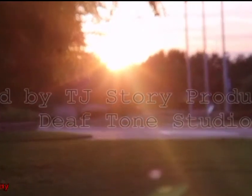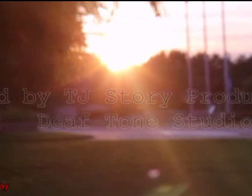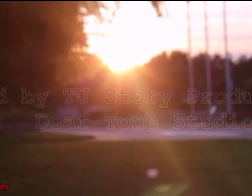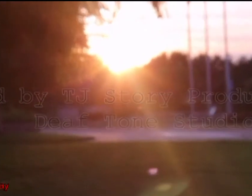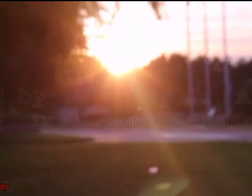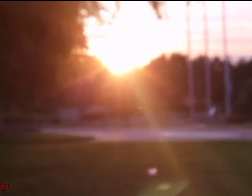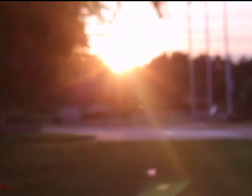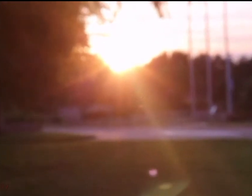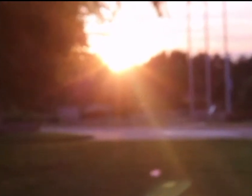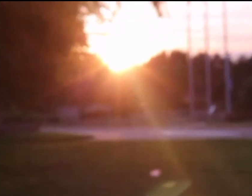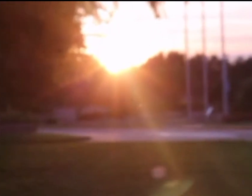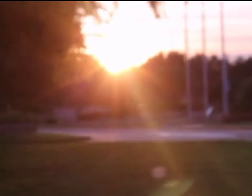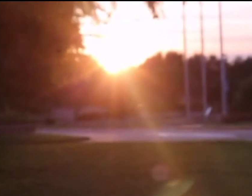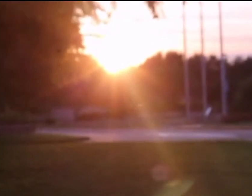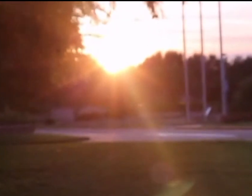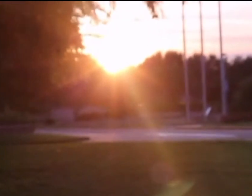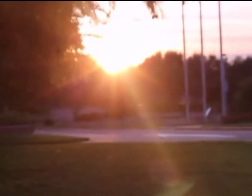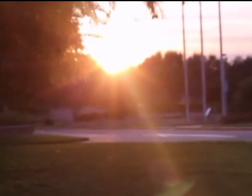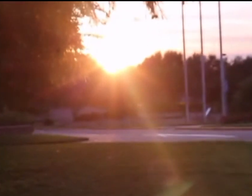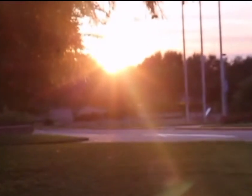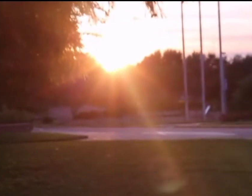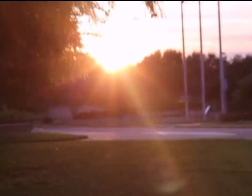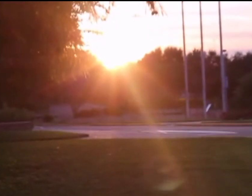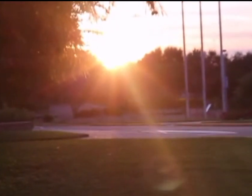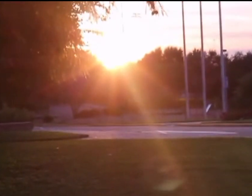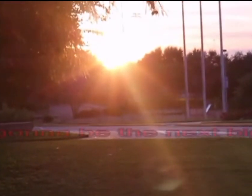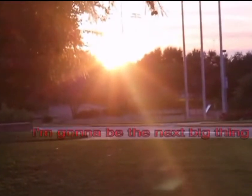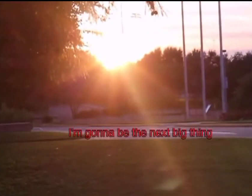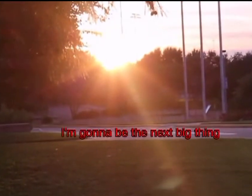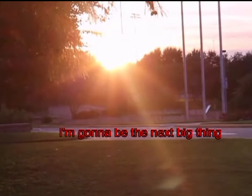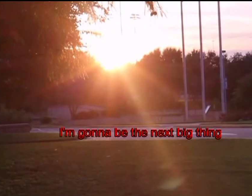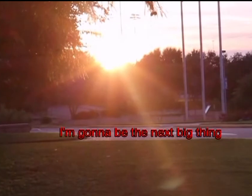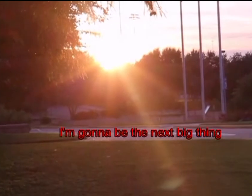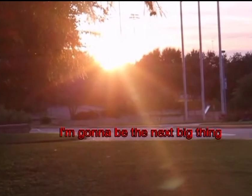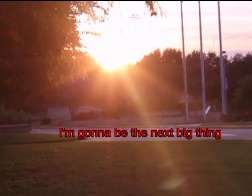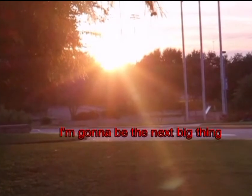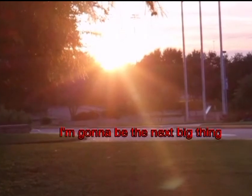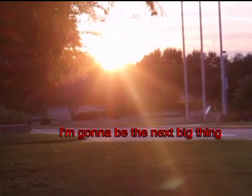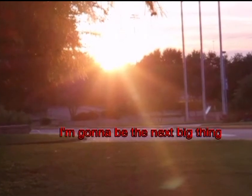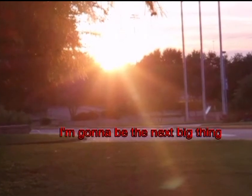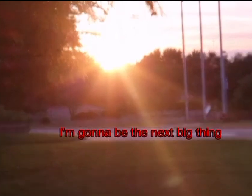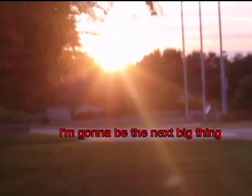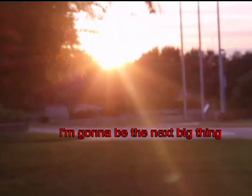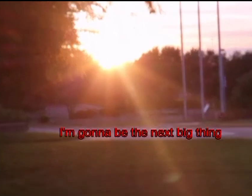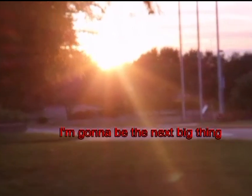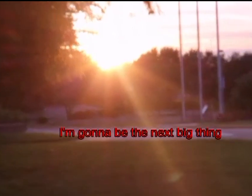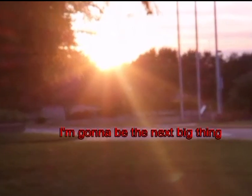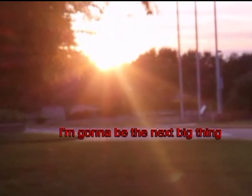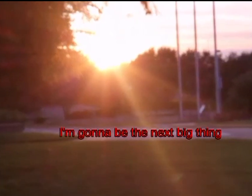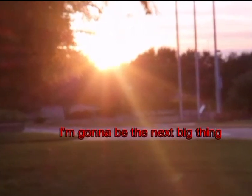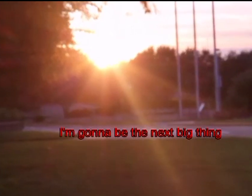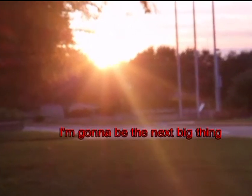believe. Woo. Someday, someday, I'm gonna be the next.